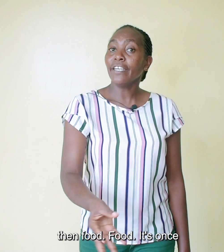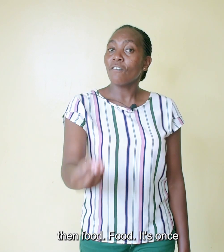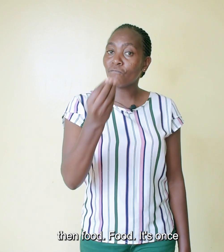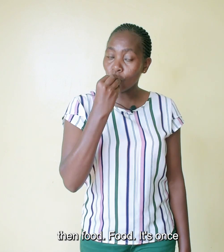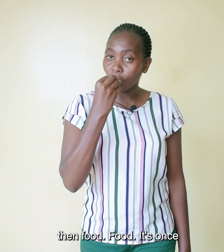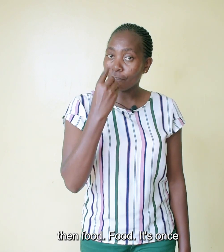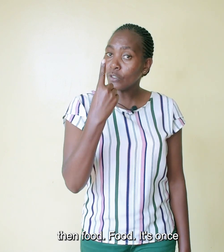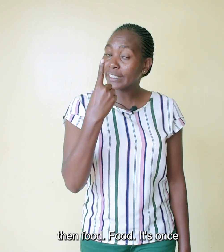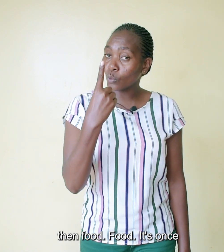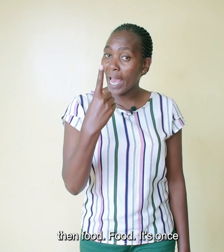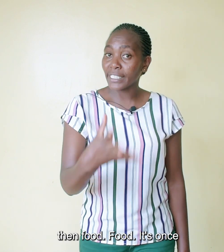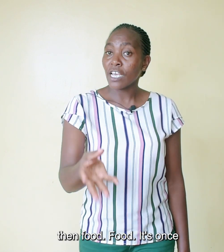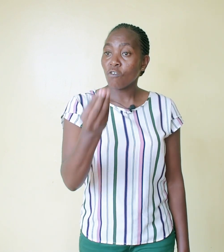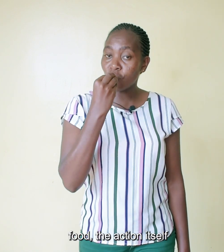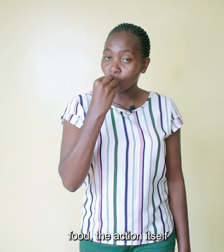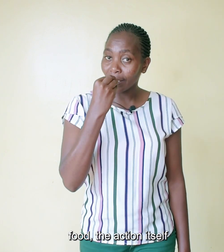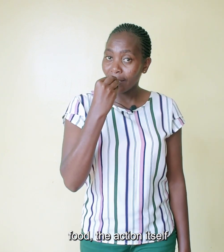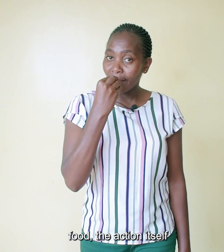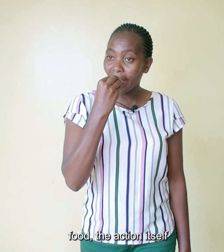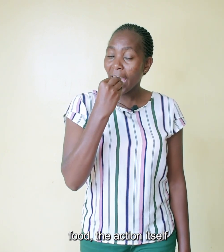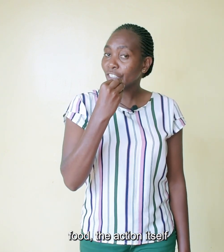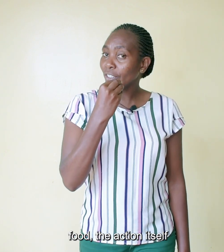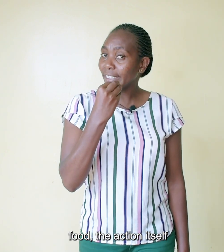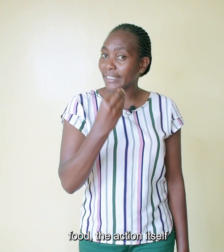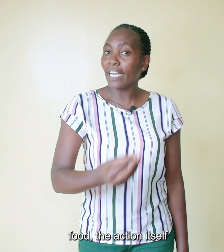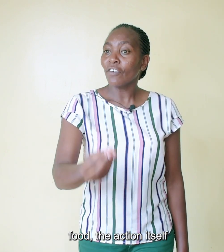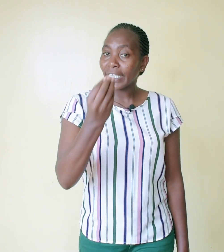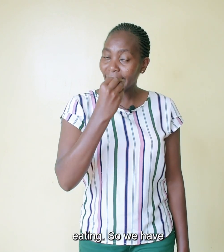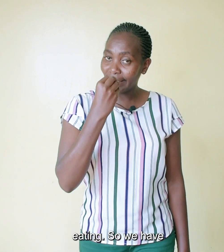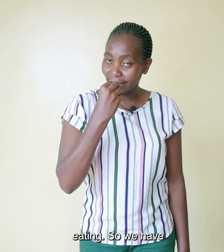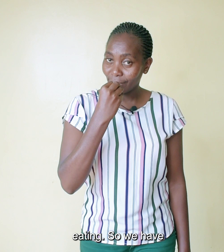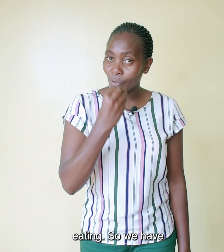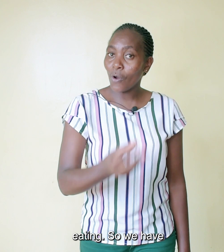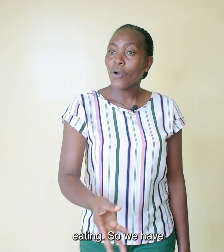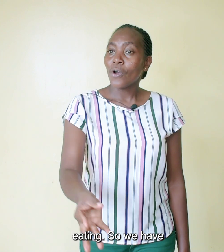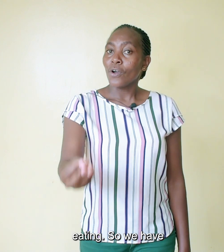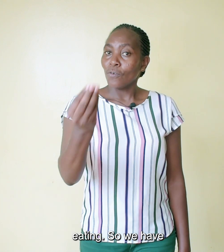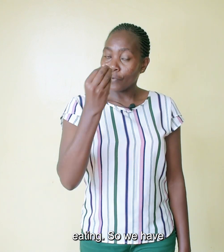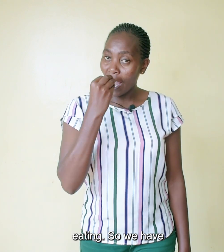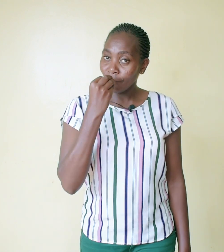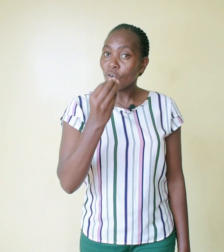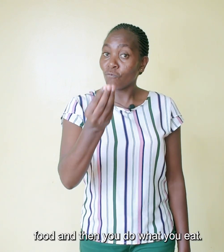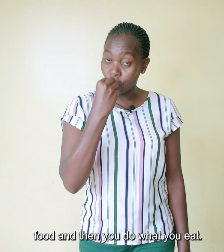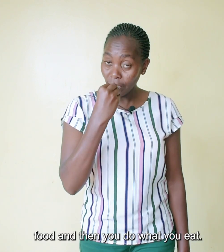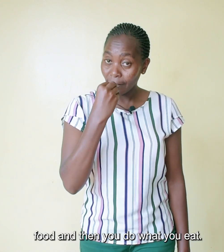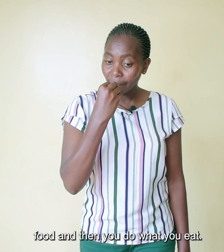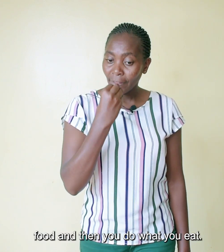then food. Food, it's once, food. The action itself, eating. So we have food,